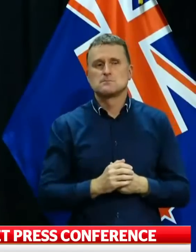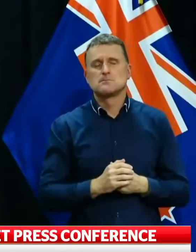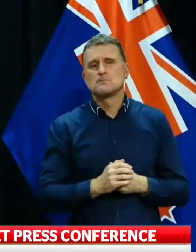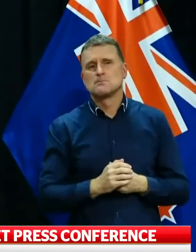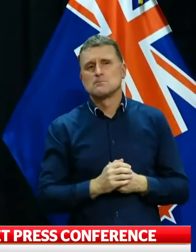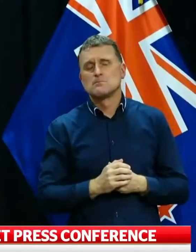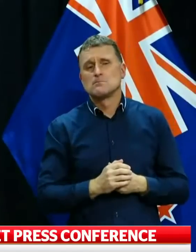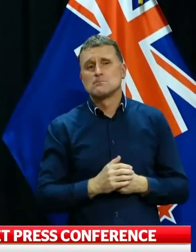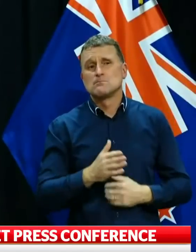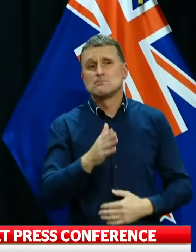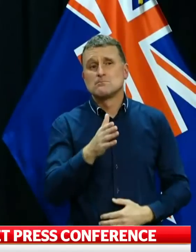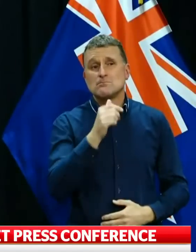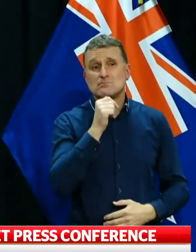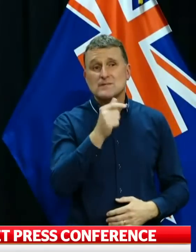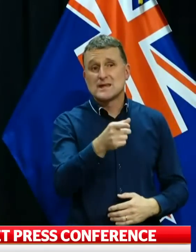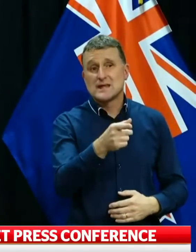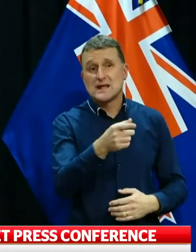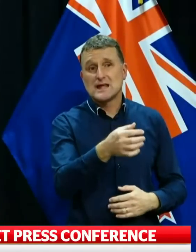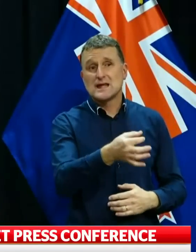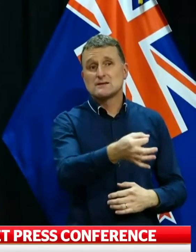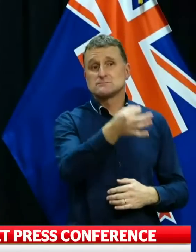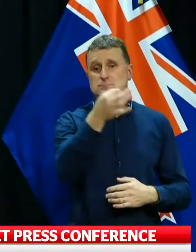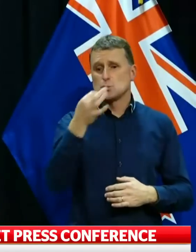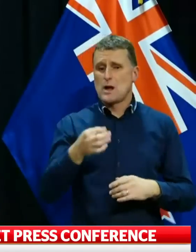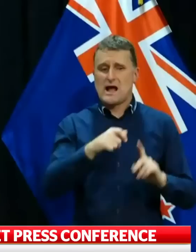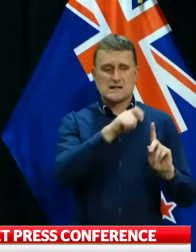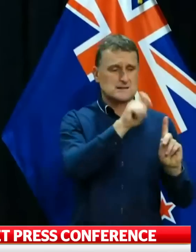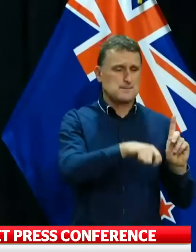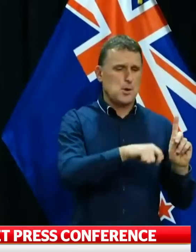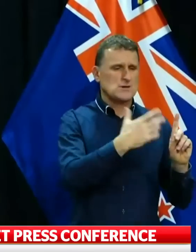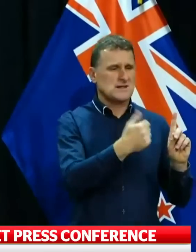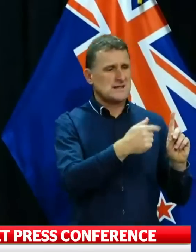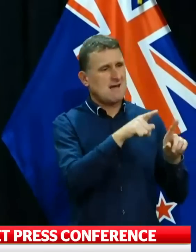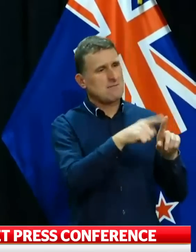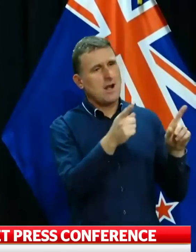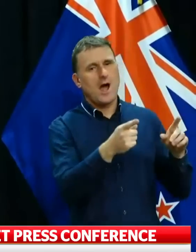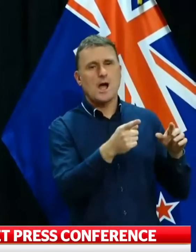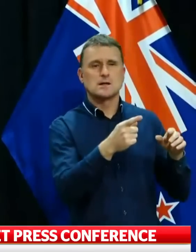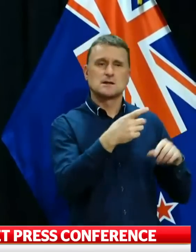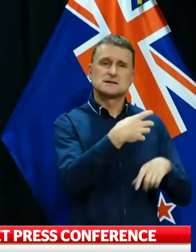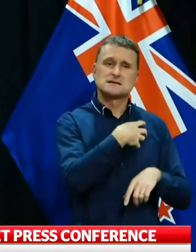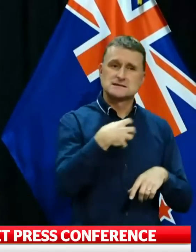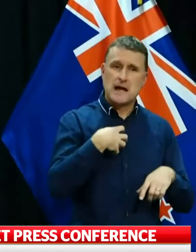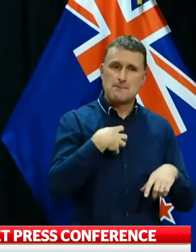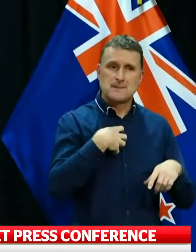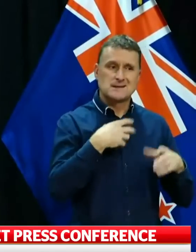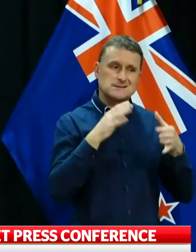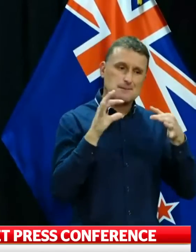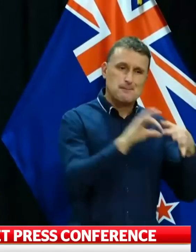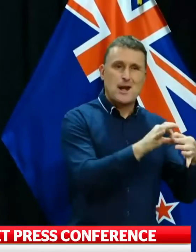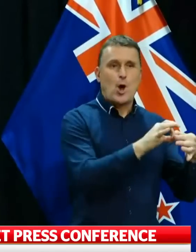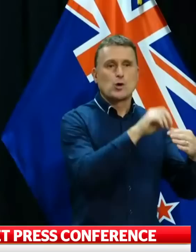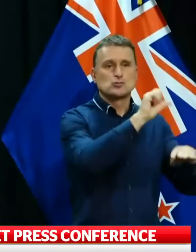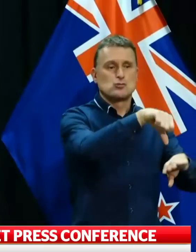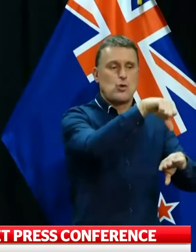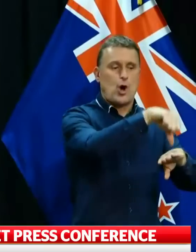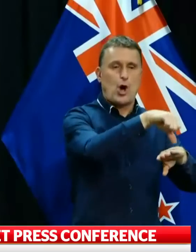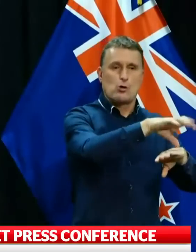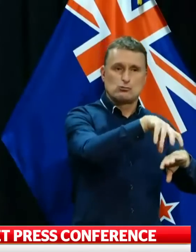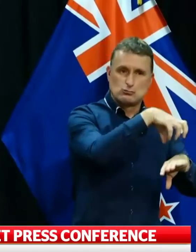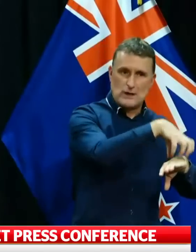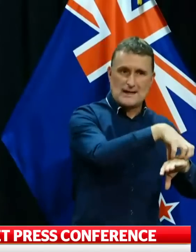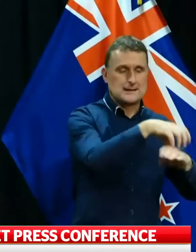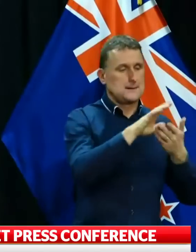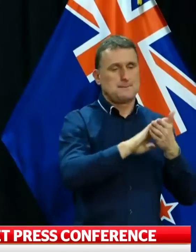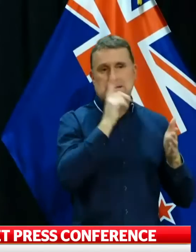actions that you could take if they hide behind diplomatic immunity? We have had experiences before without knowing the